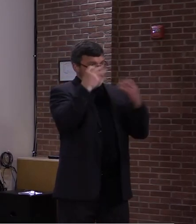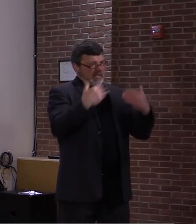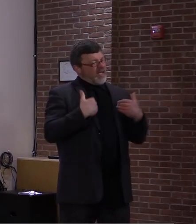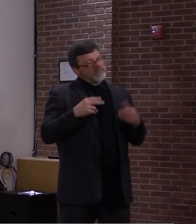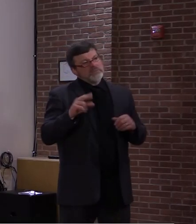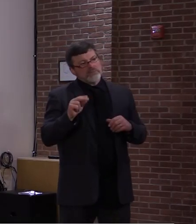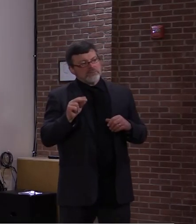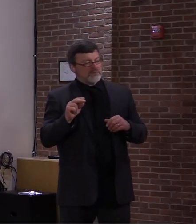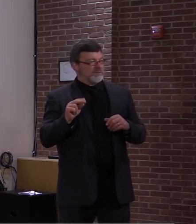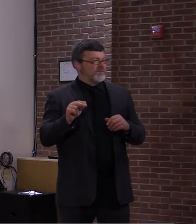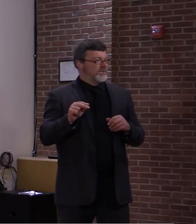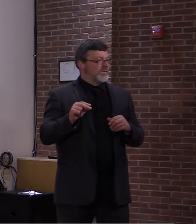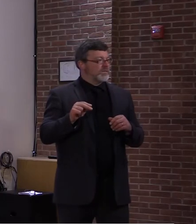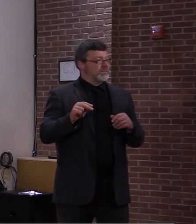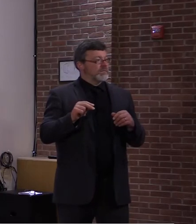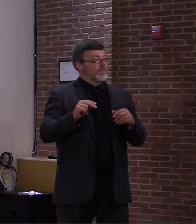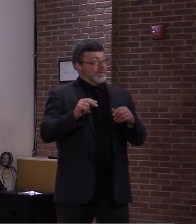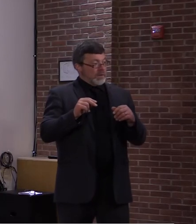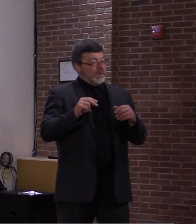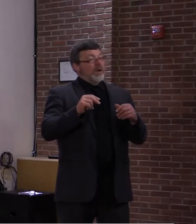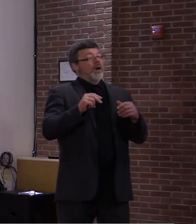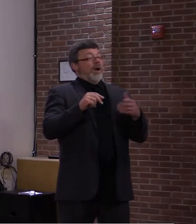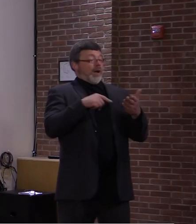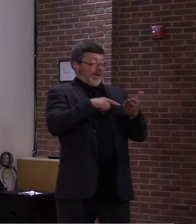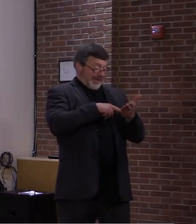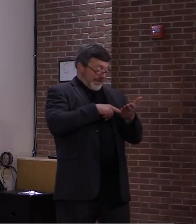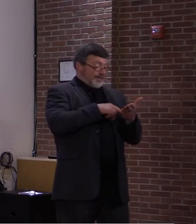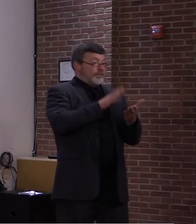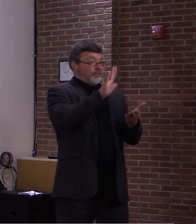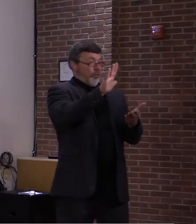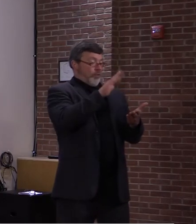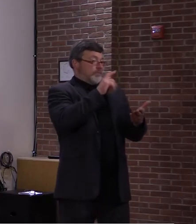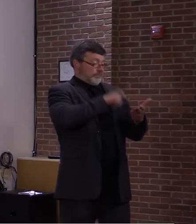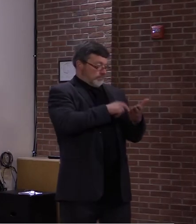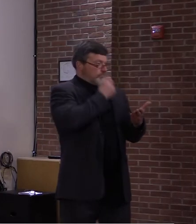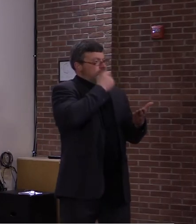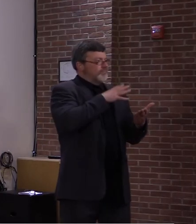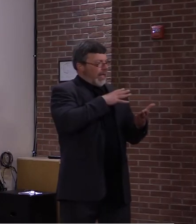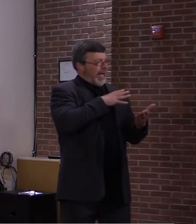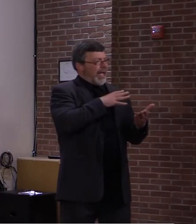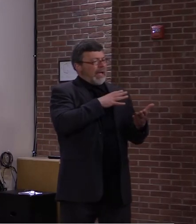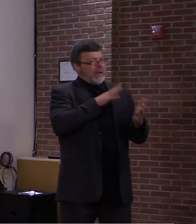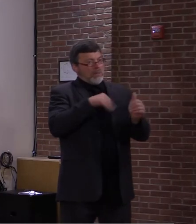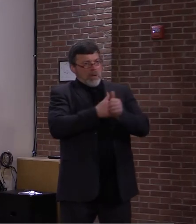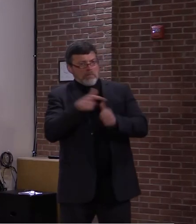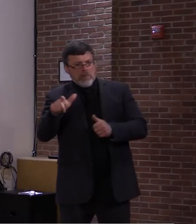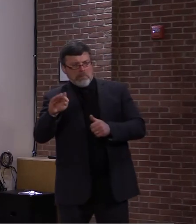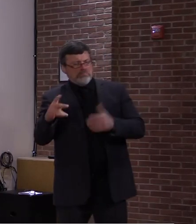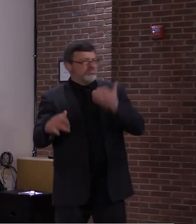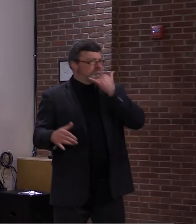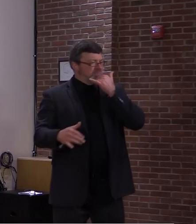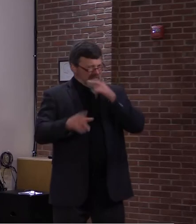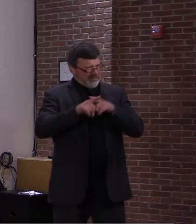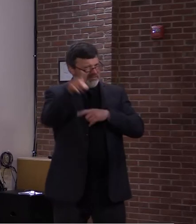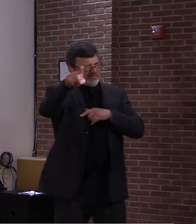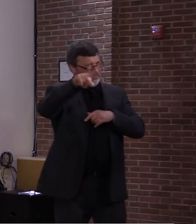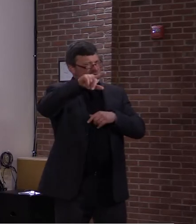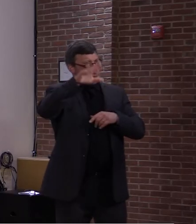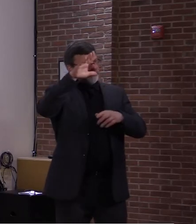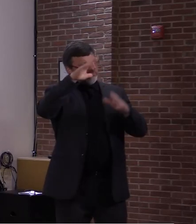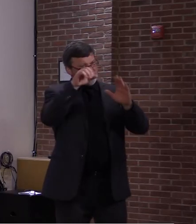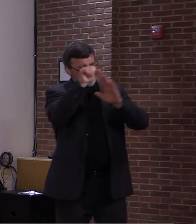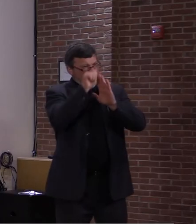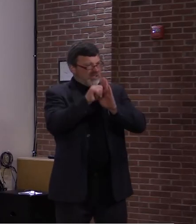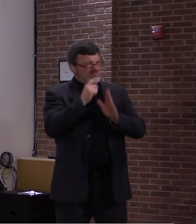correlating self-report results. I will say that this week, one of the things that gave me that little hint of optimism I